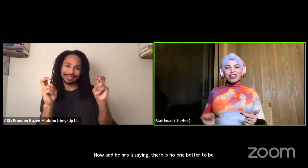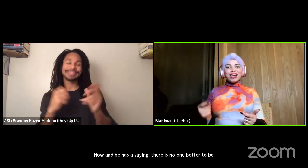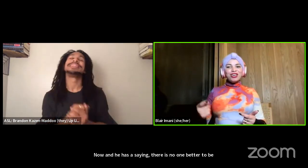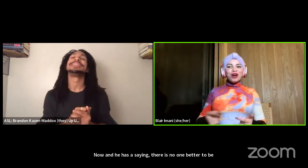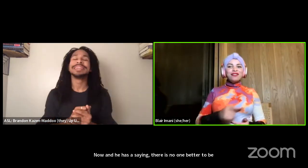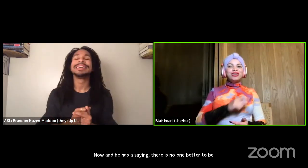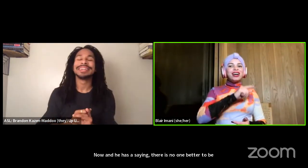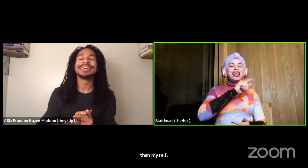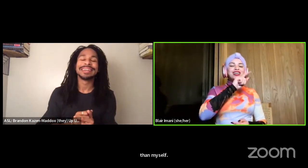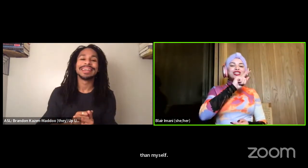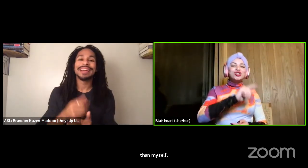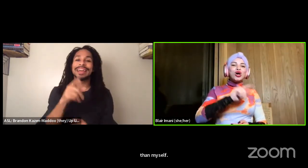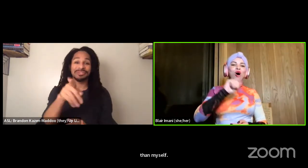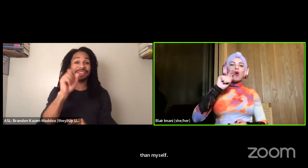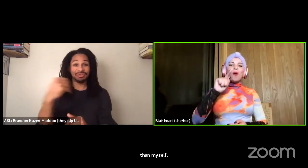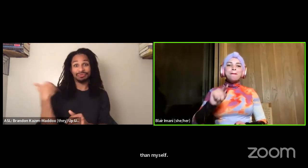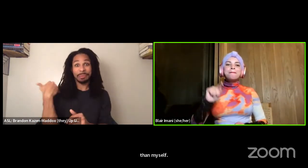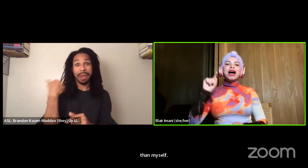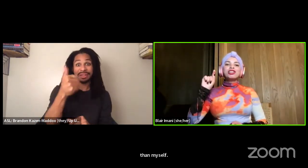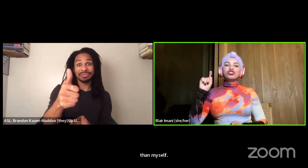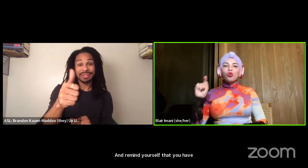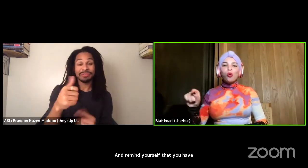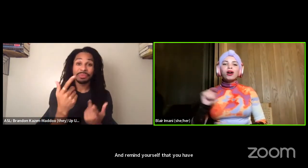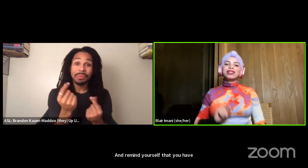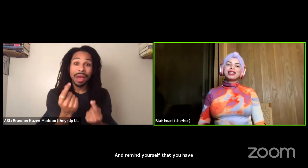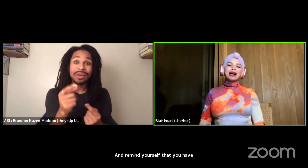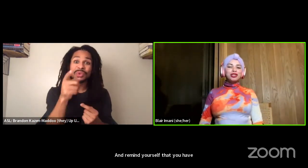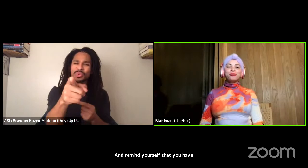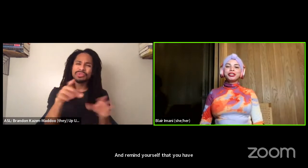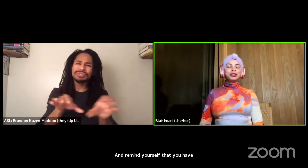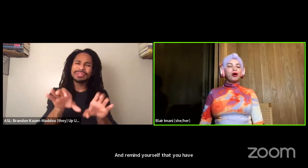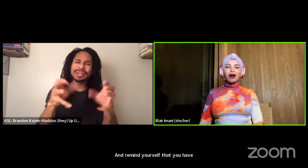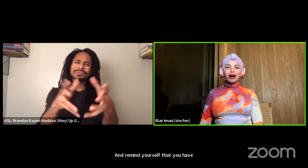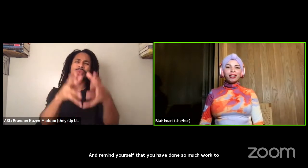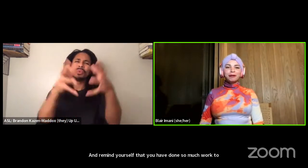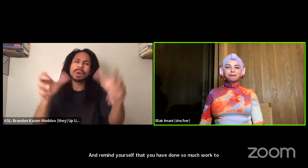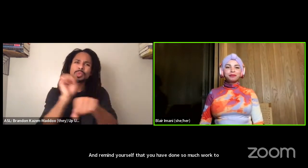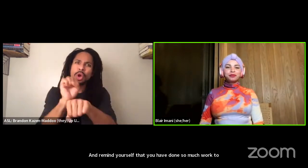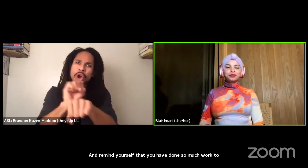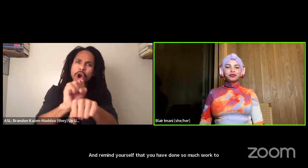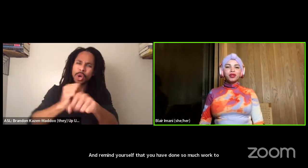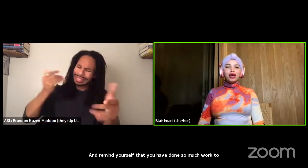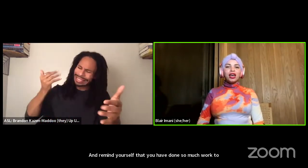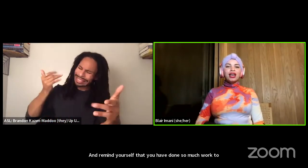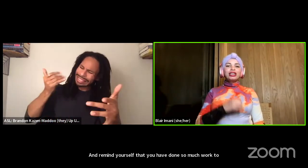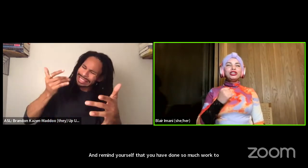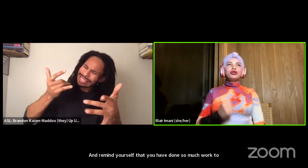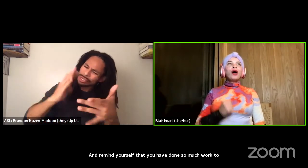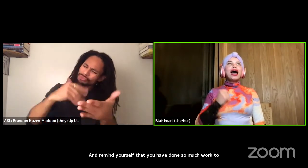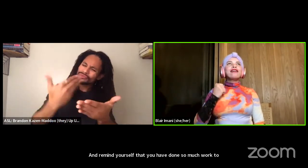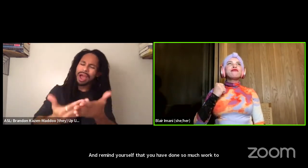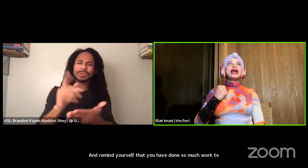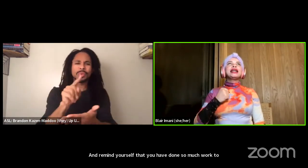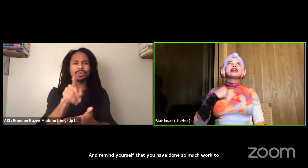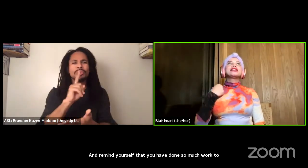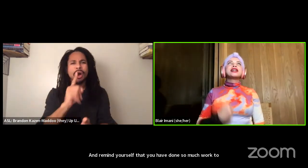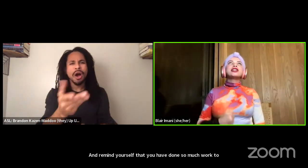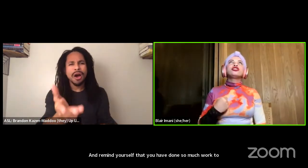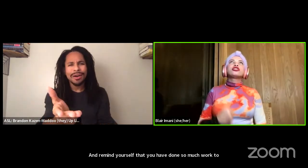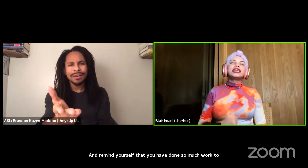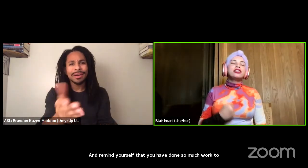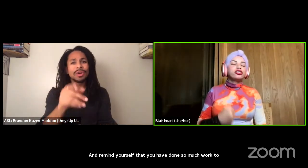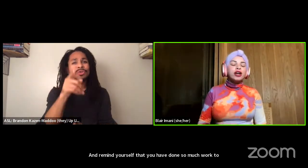yourself that you have done so much work to come to where you are. You have